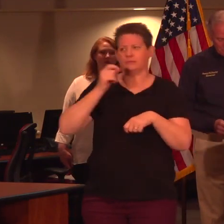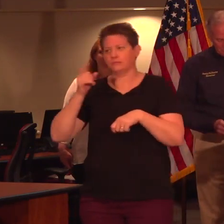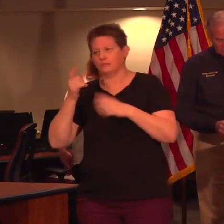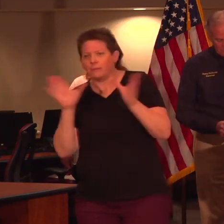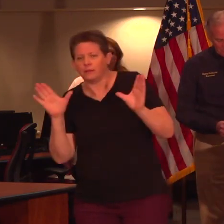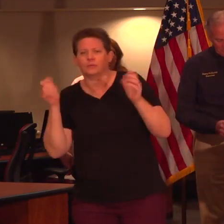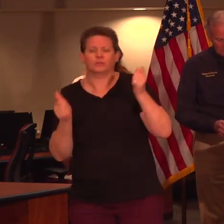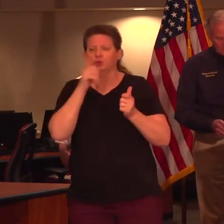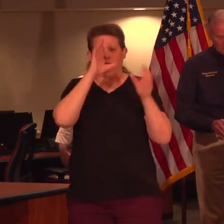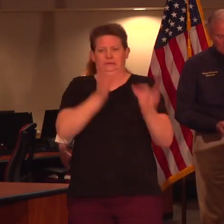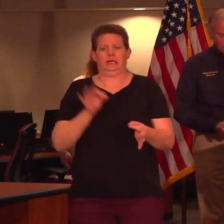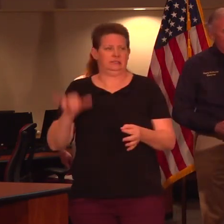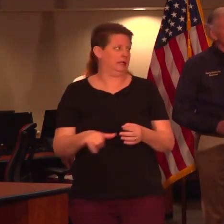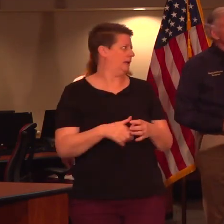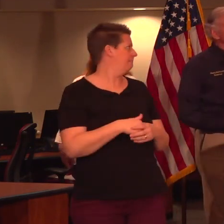and why?